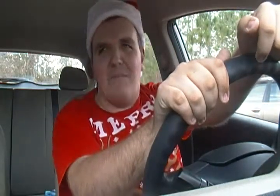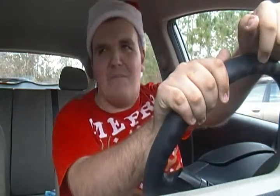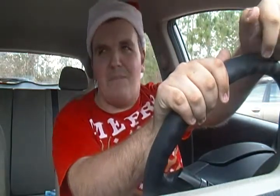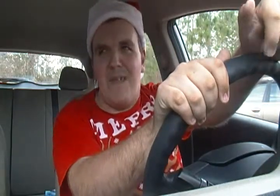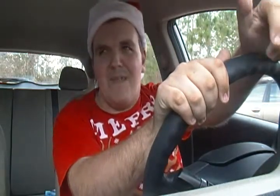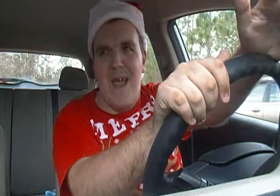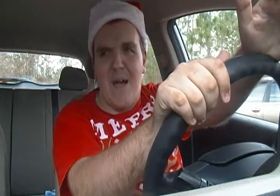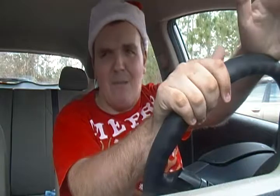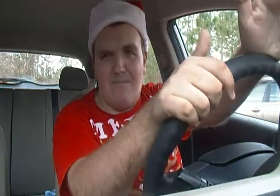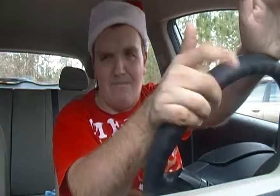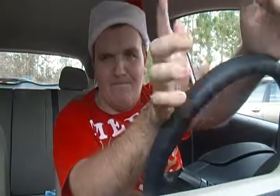then they um